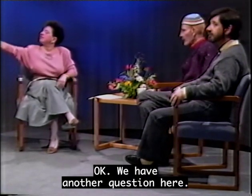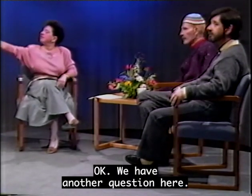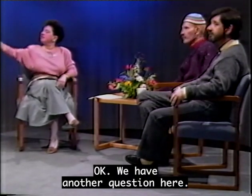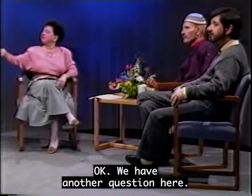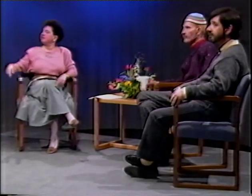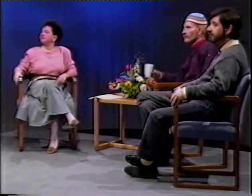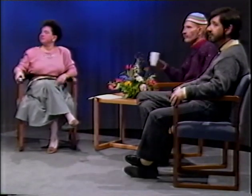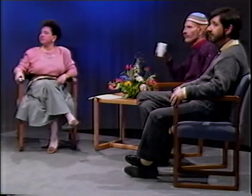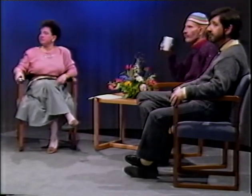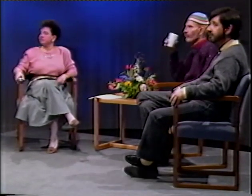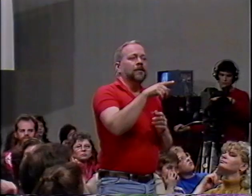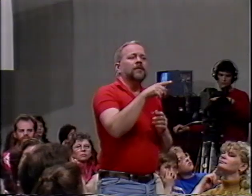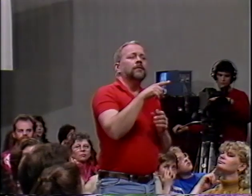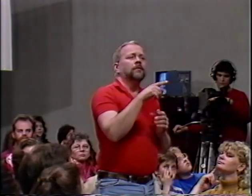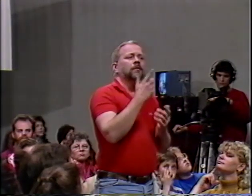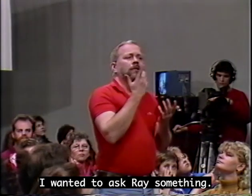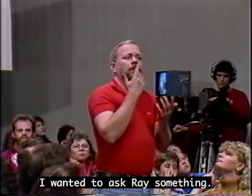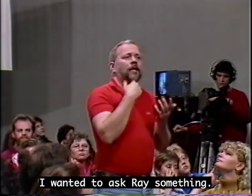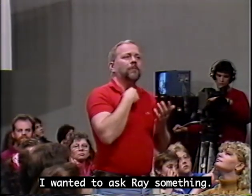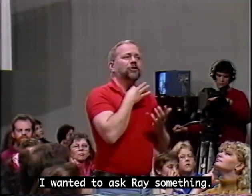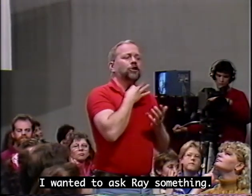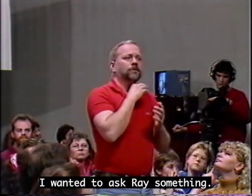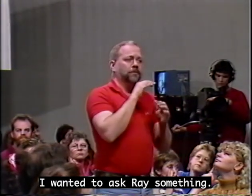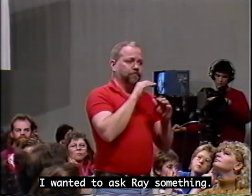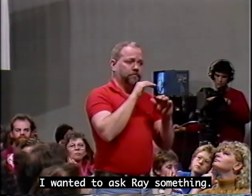here. I wanted to ask Ray something.